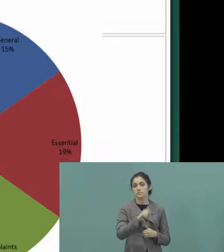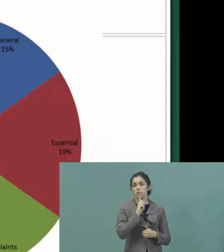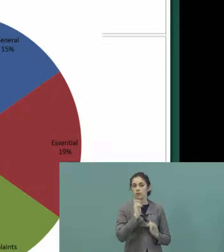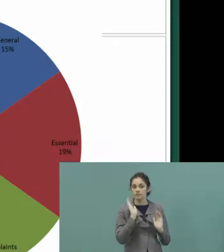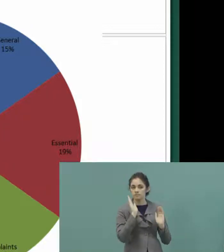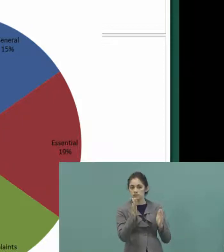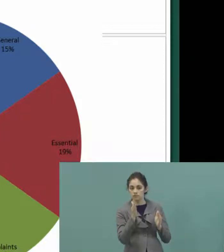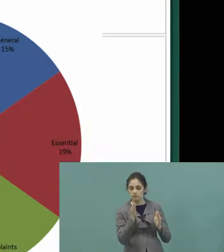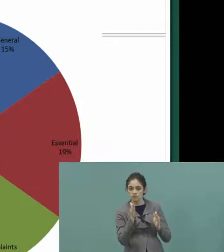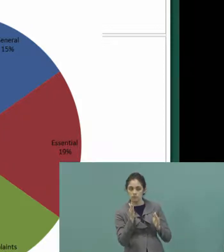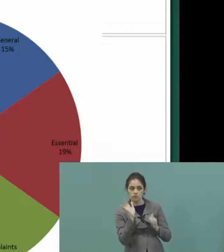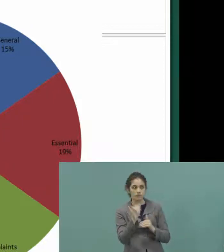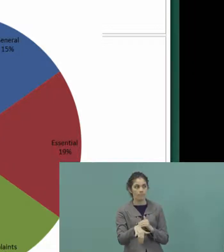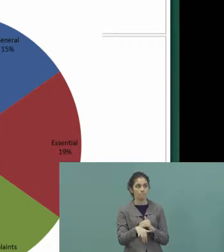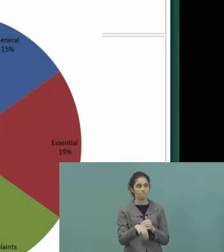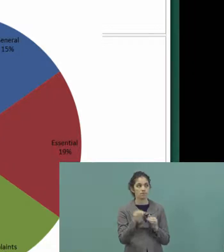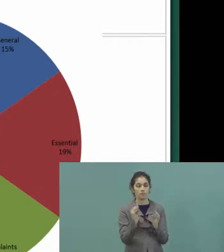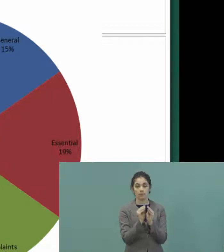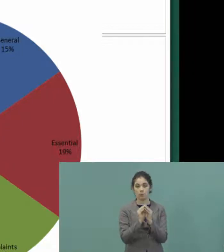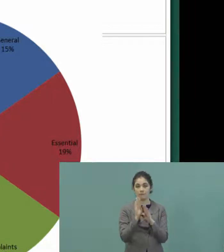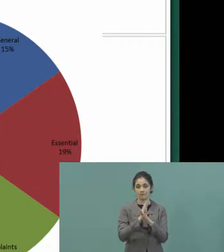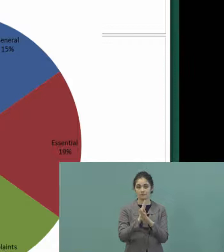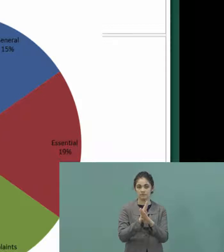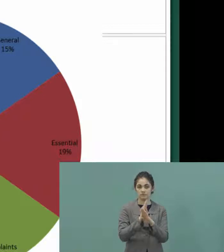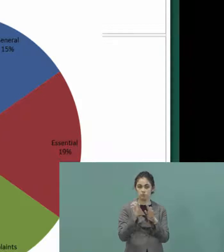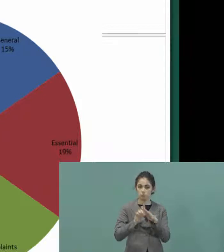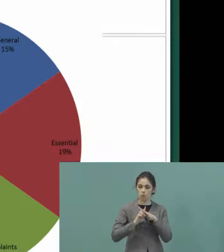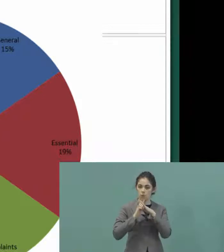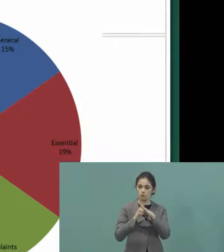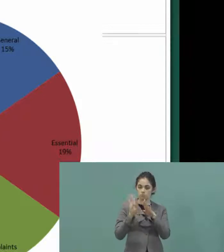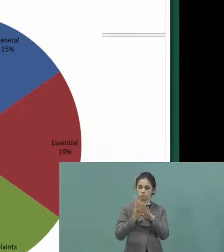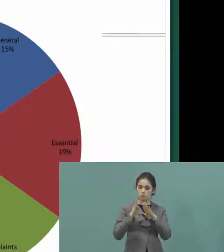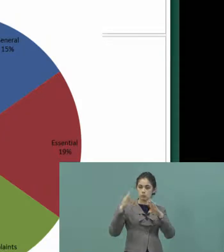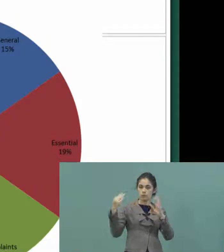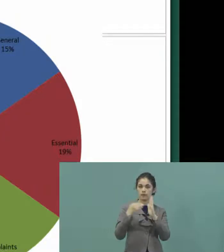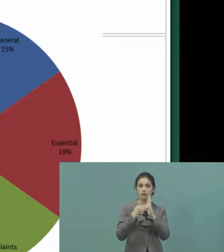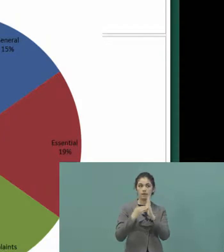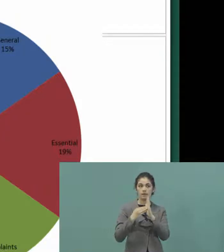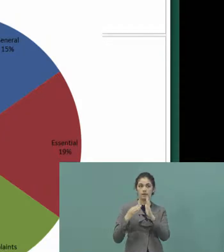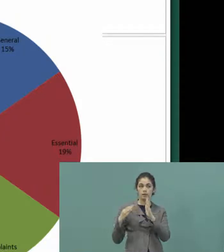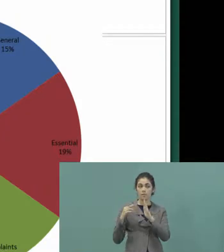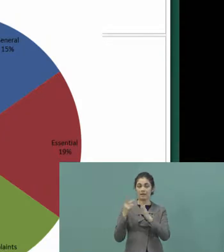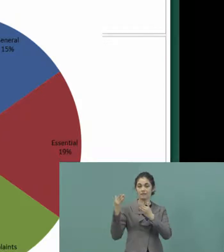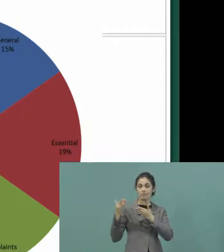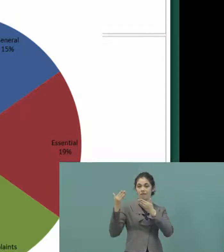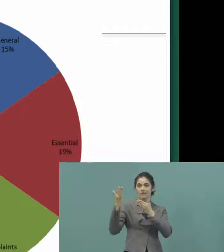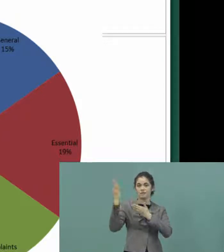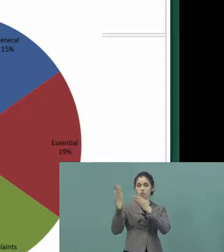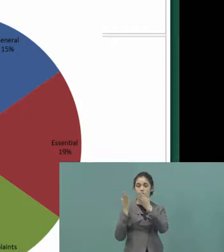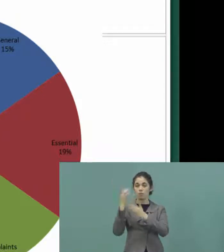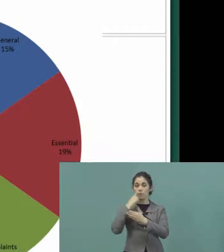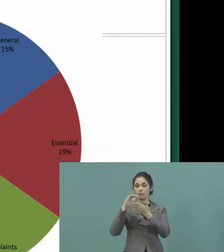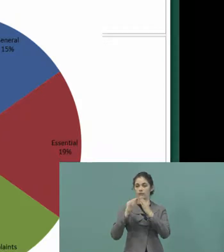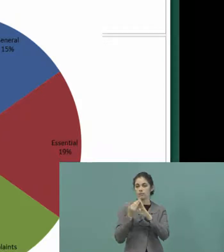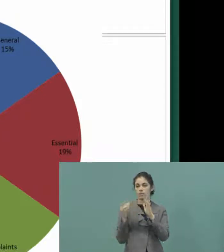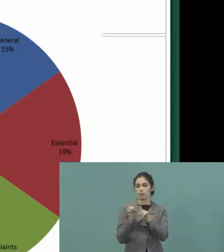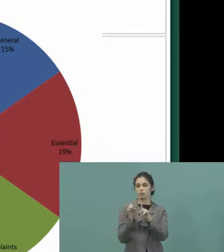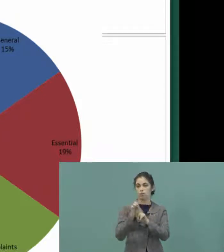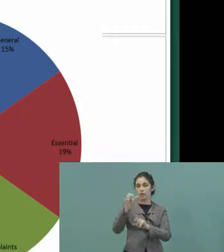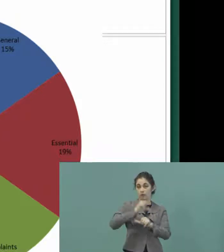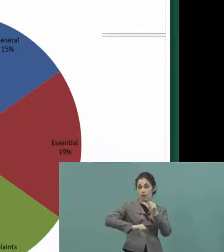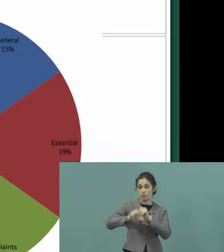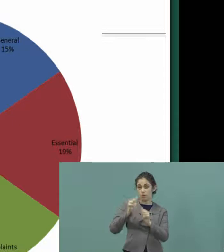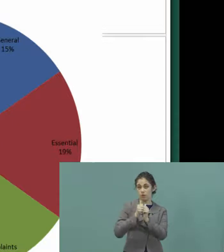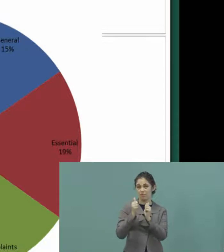particularly vigilant as more businesses open up and more settings go back to providing service in the community and people interact in